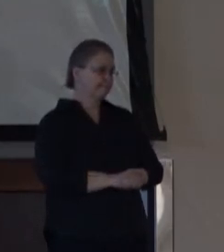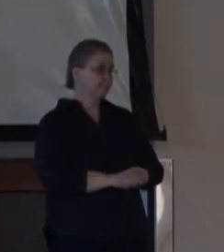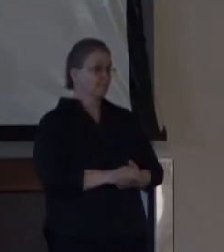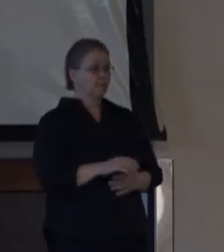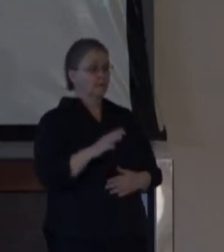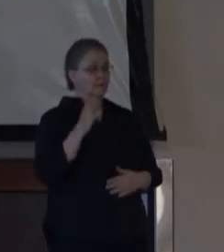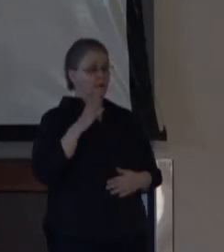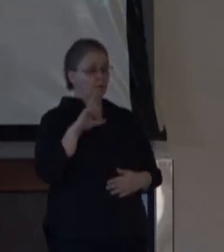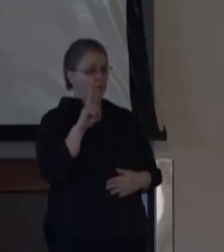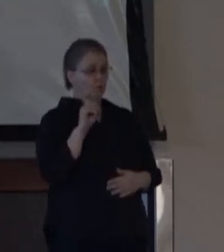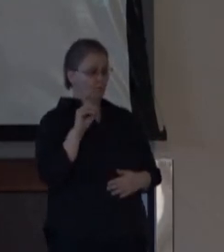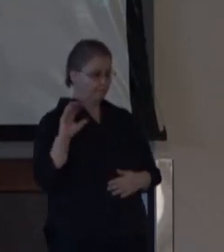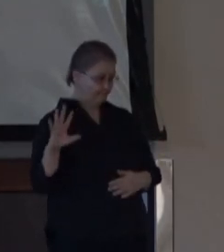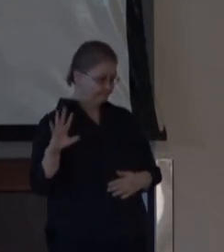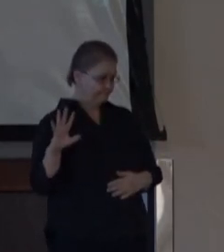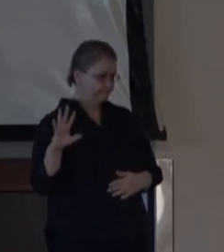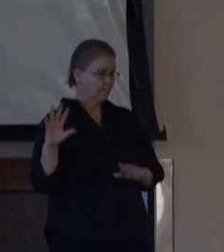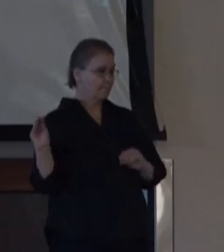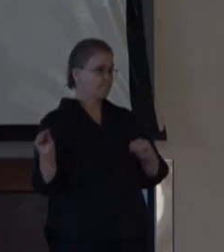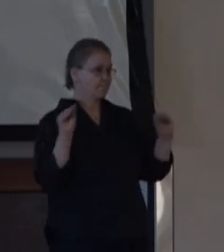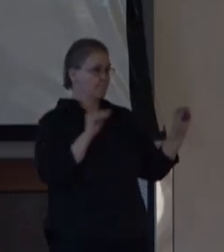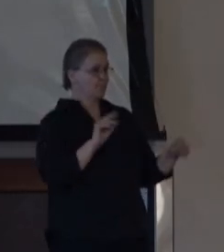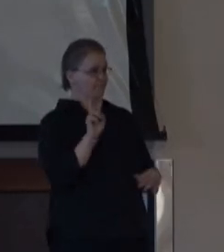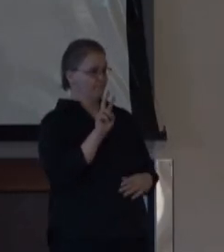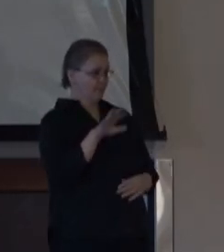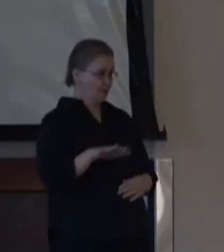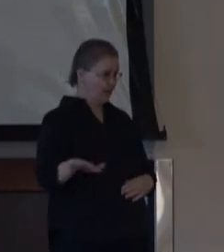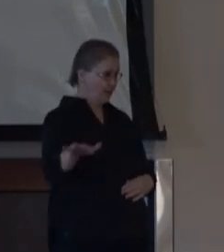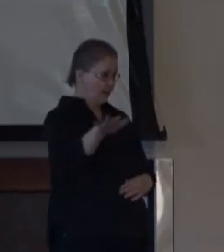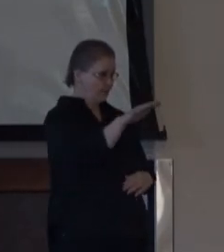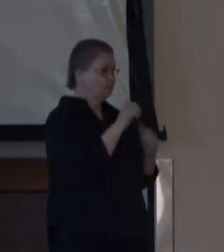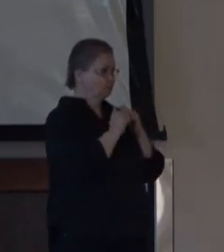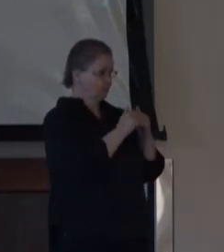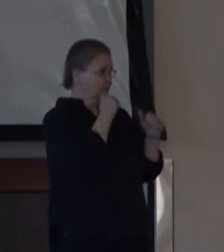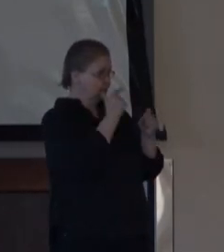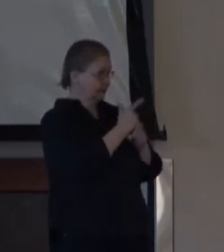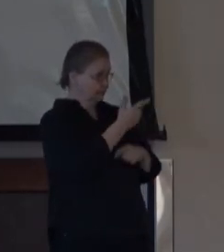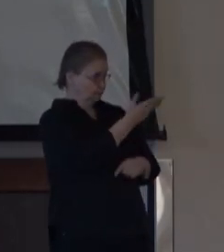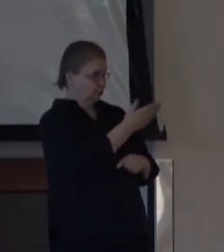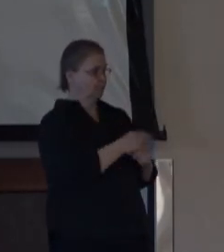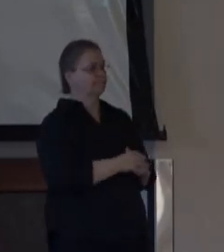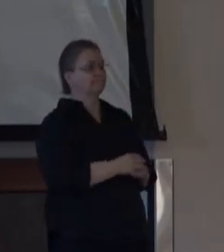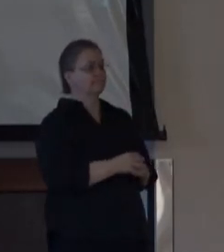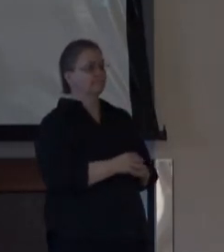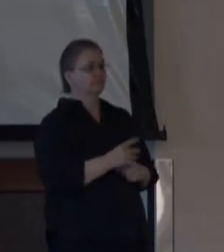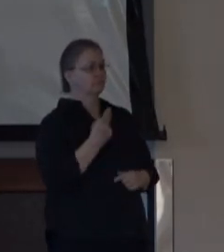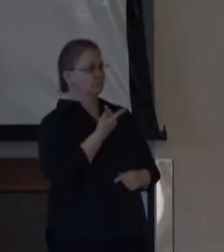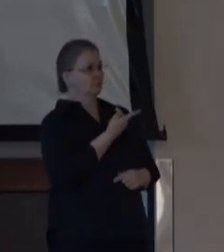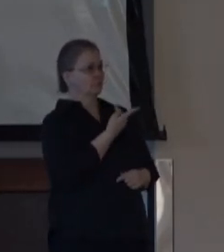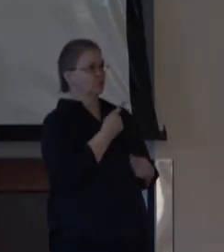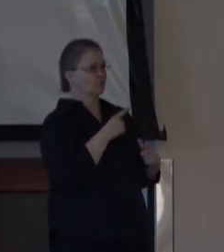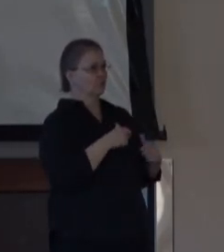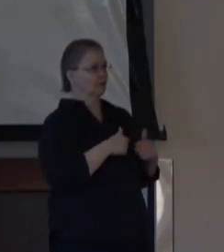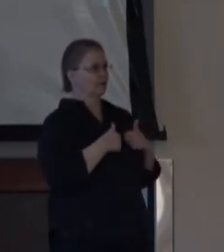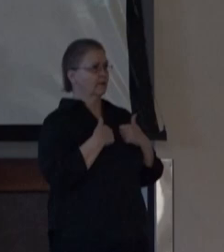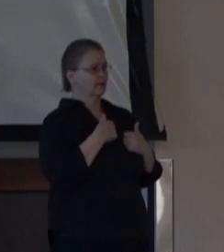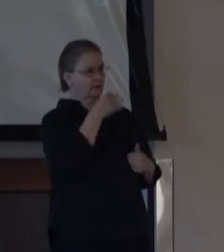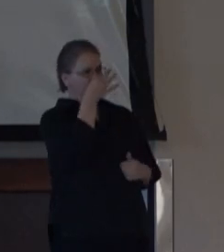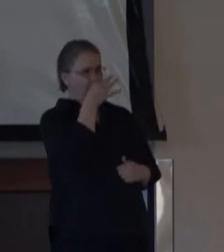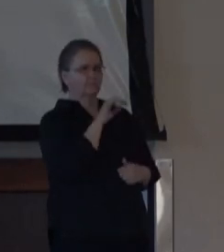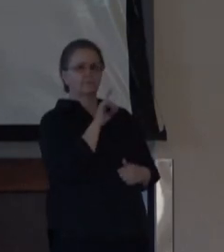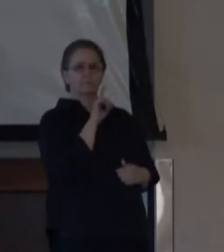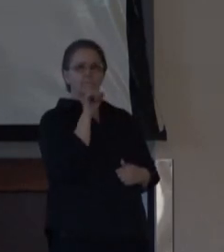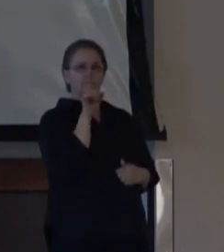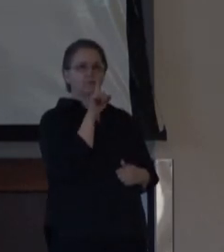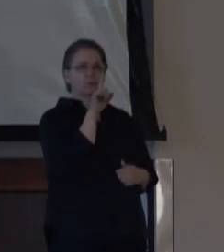In 2005, though, I moved to the Vancouver area with my sister, and we lived just a few blocks from here. We